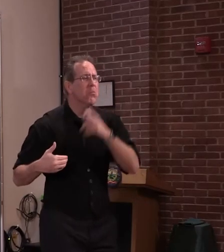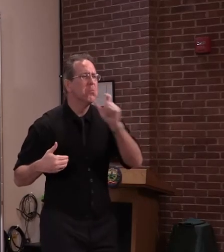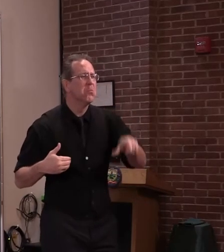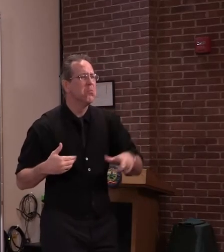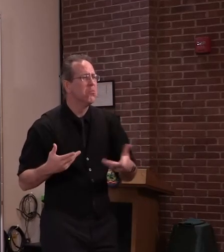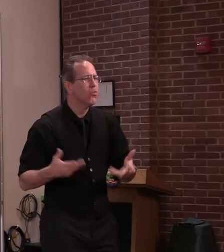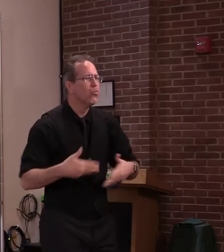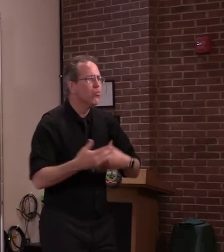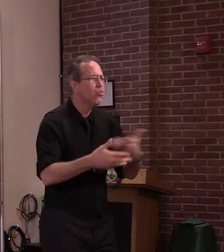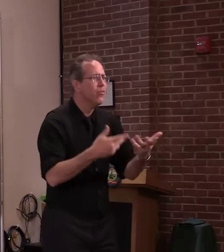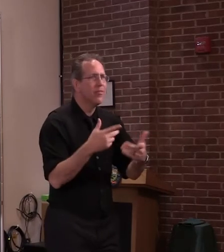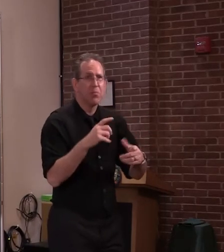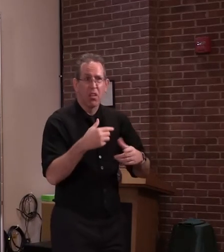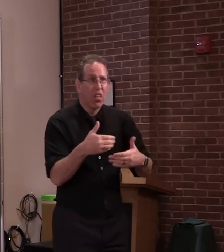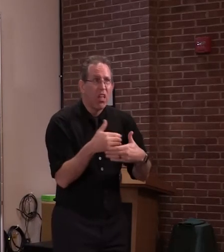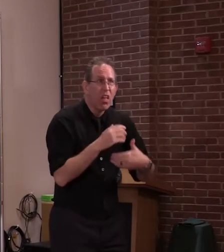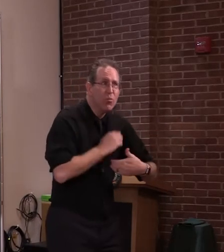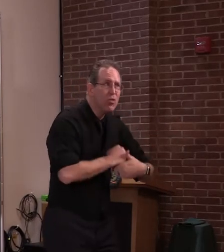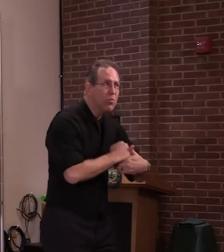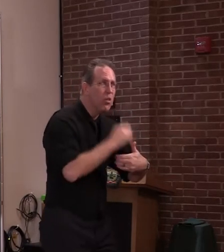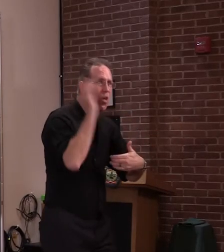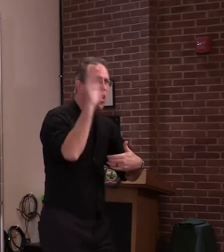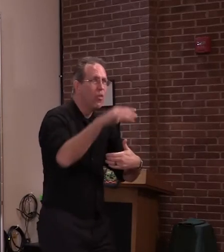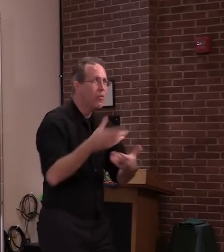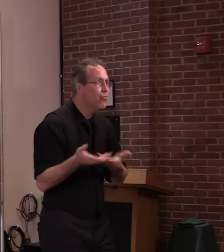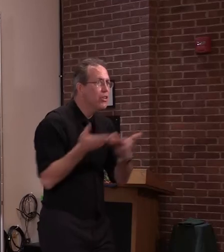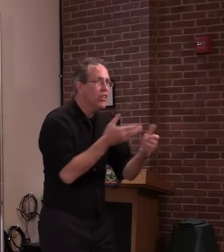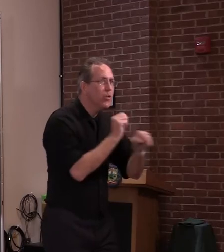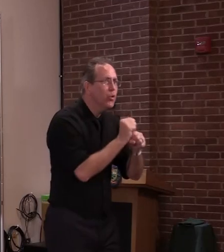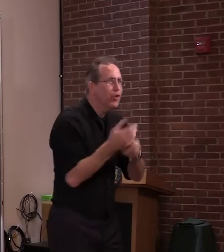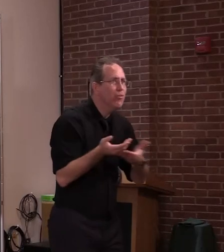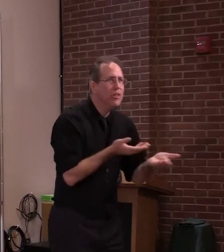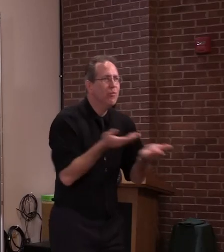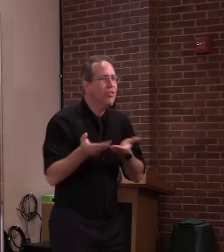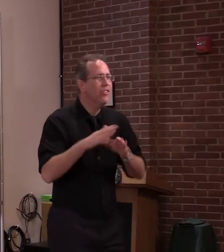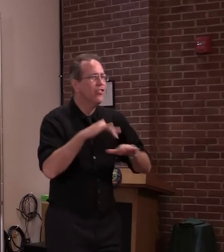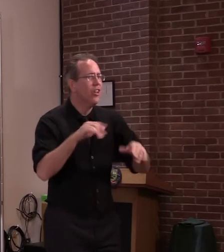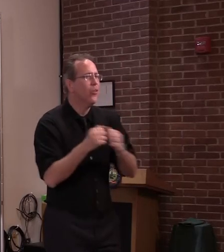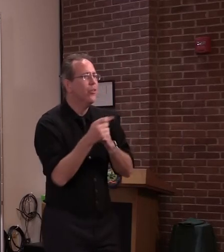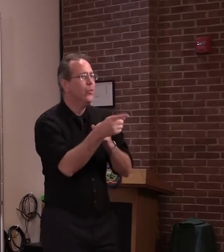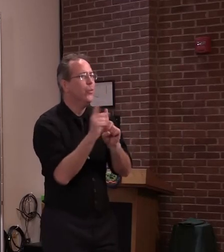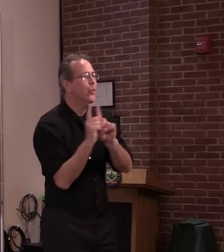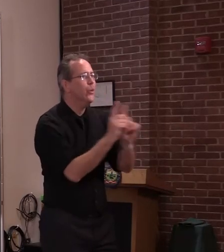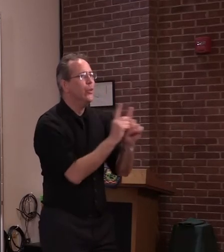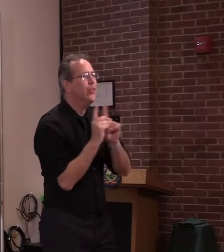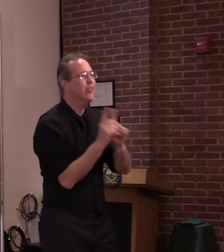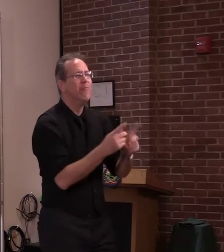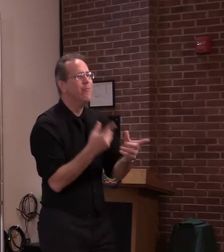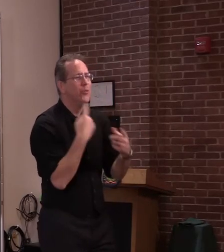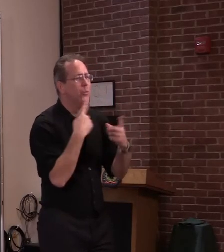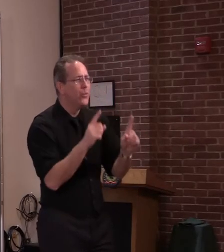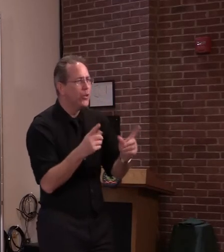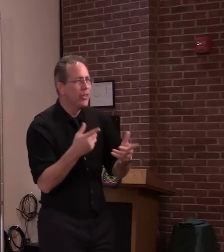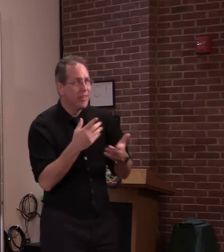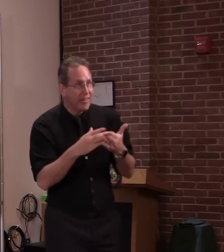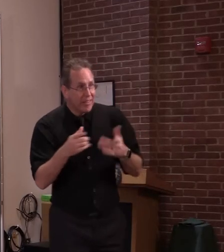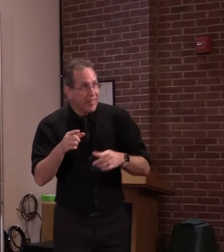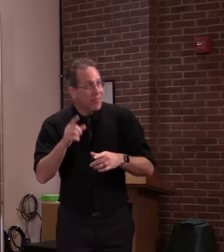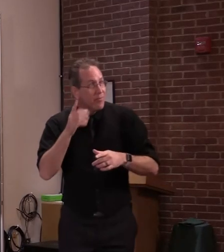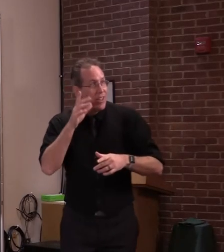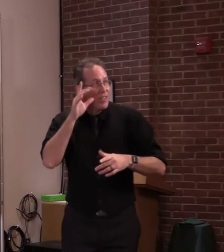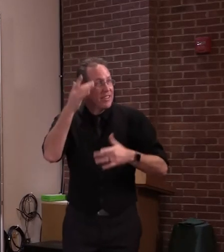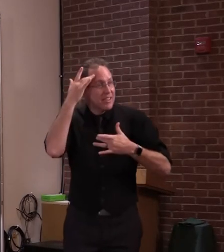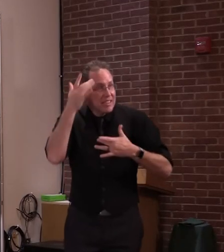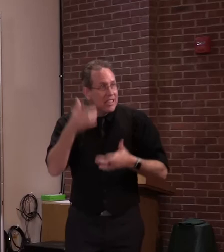of disruption right now because children are getting sick, parents are getting sick, childcare providers